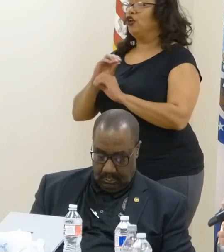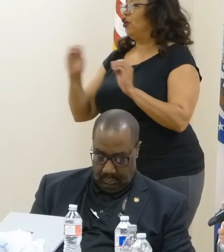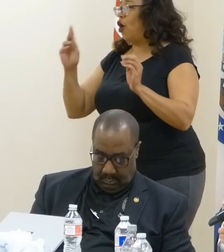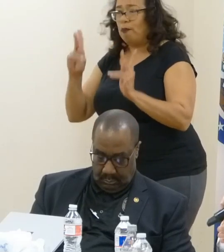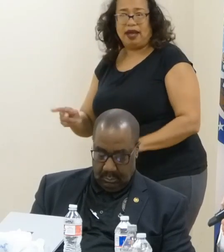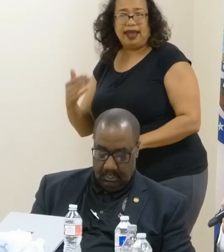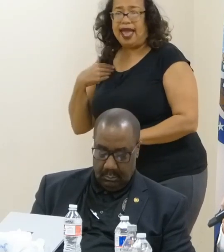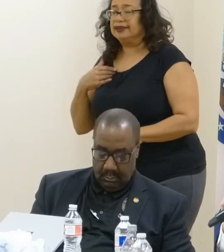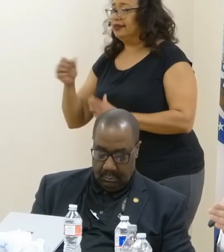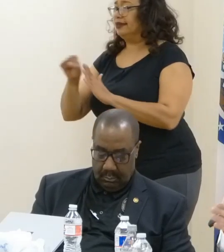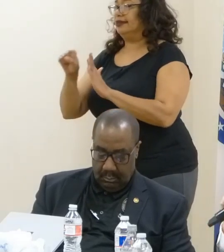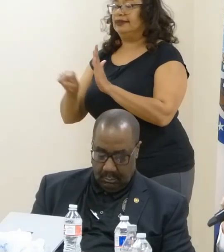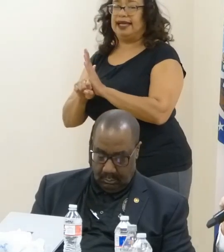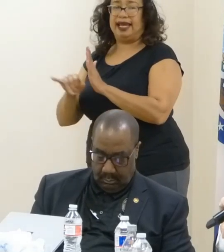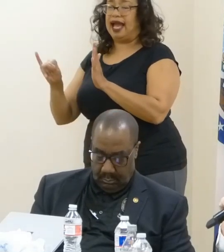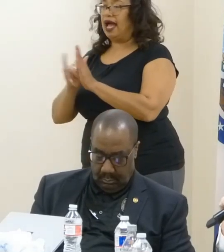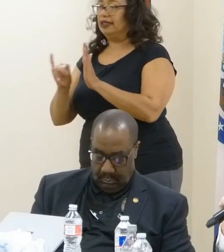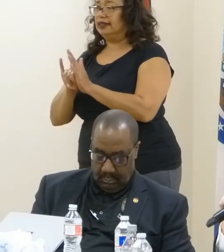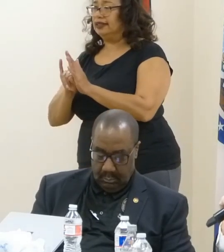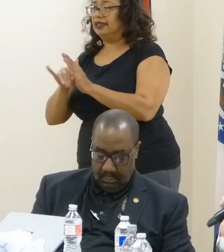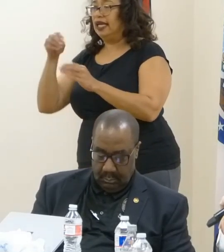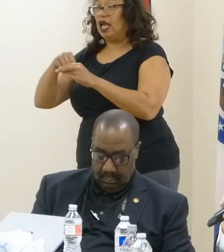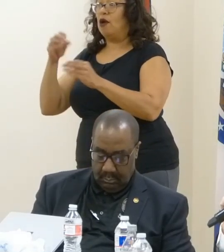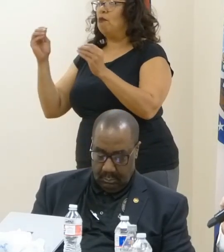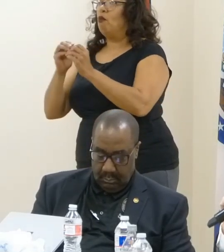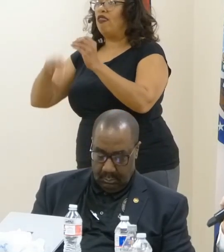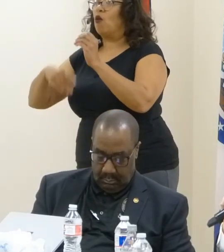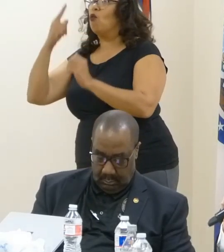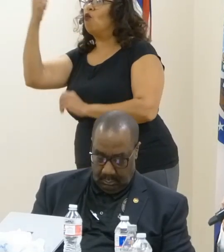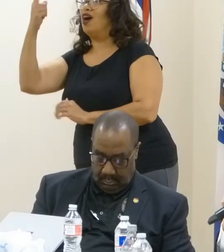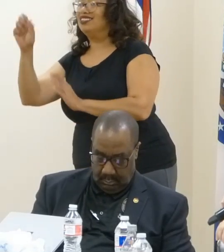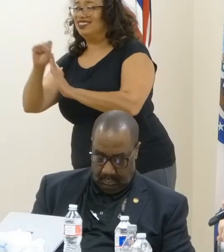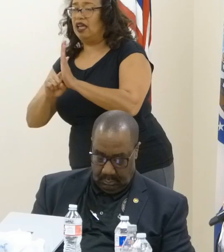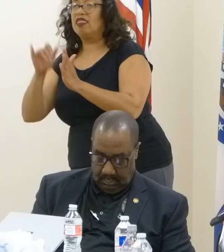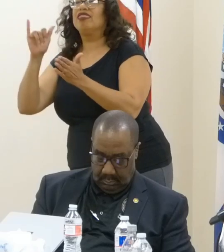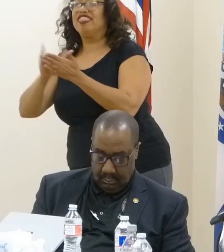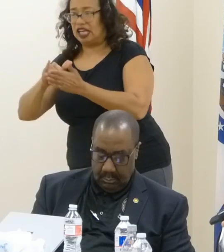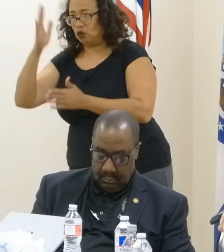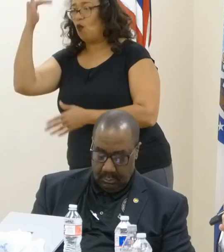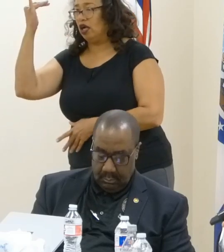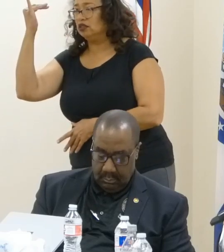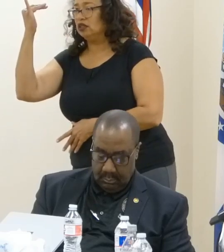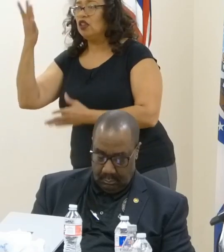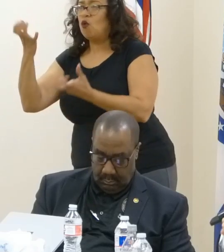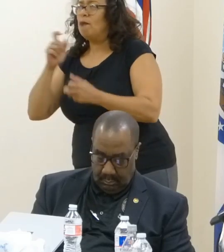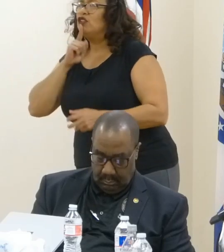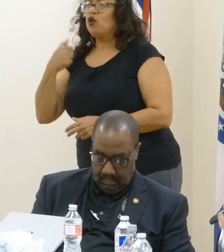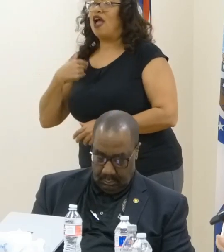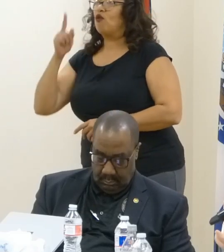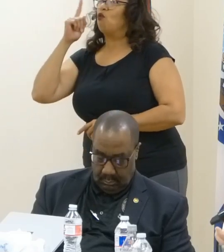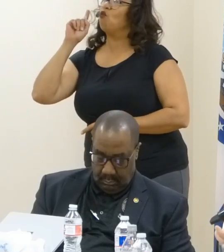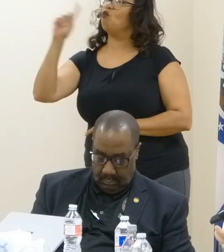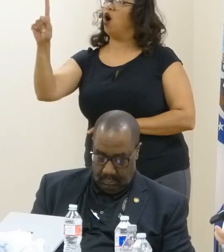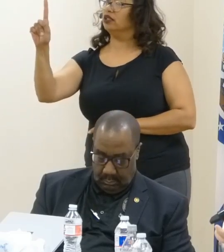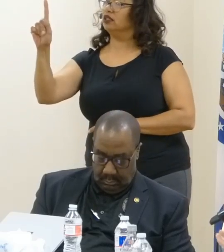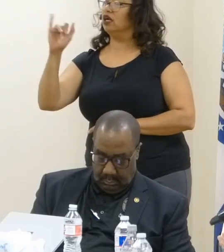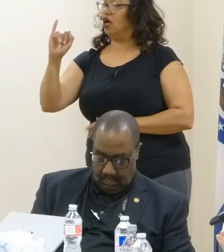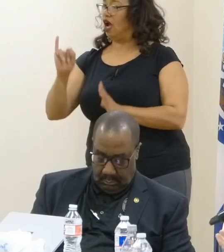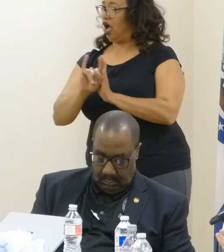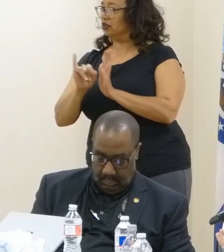a state-issued identification in more than one state. They want to make sure that people who get identification should have that and that they aren't